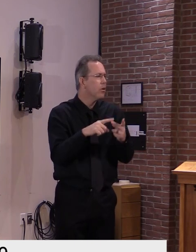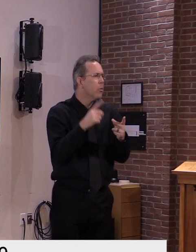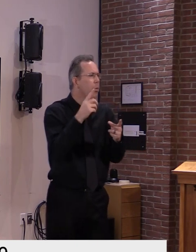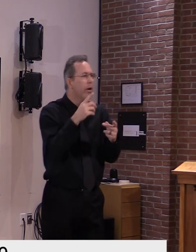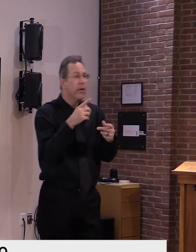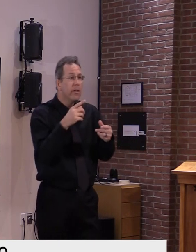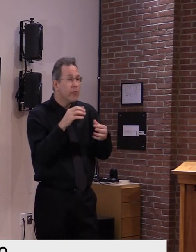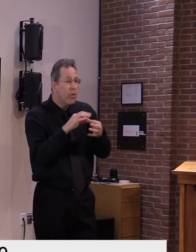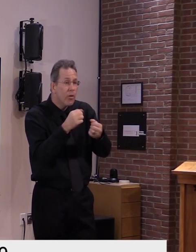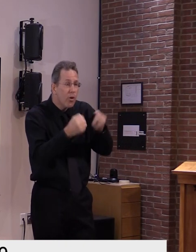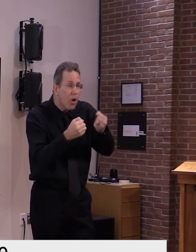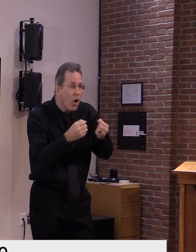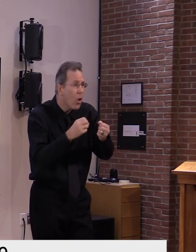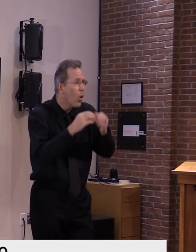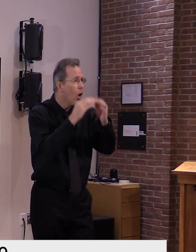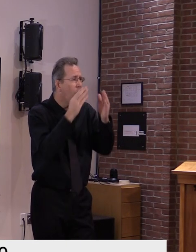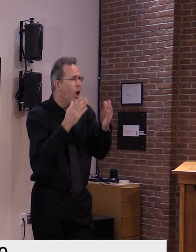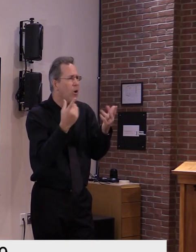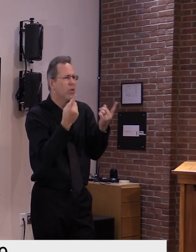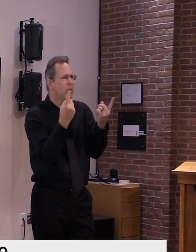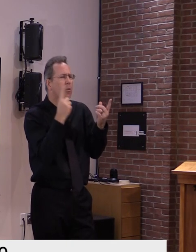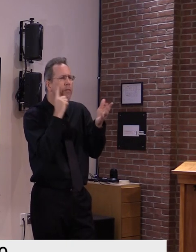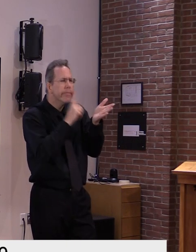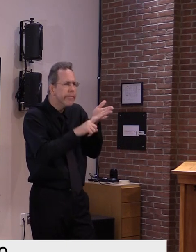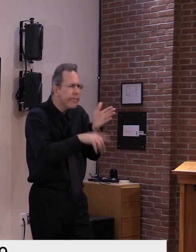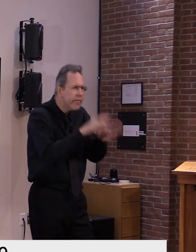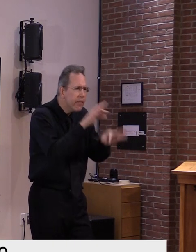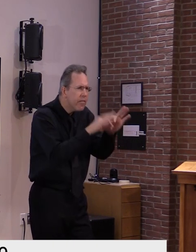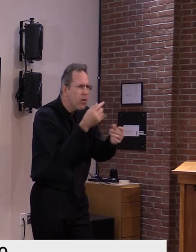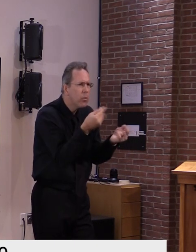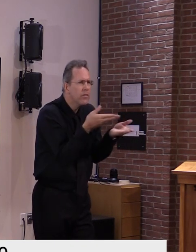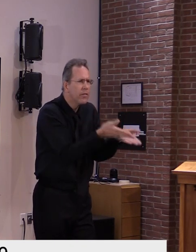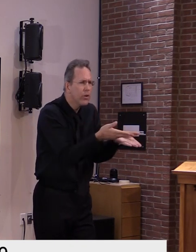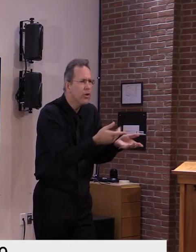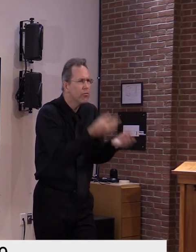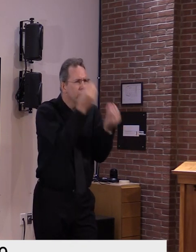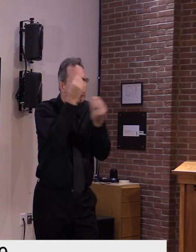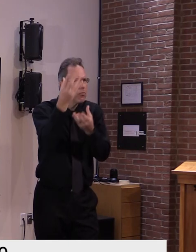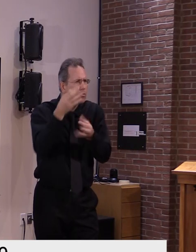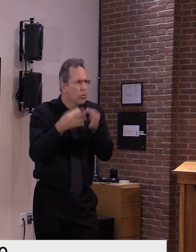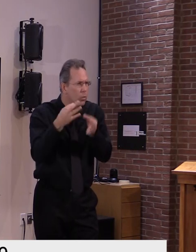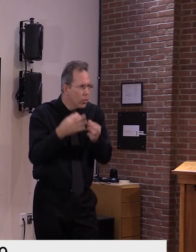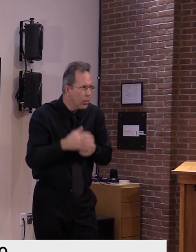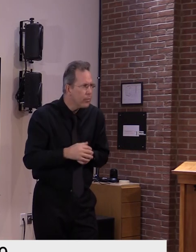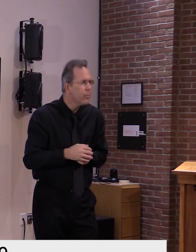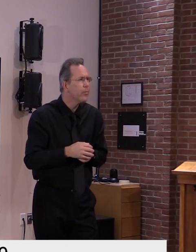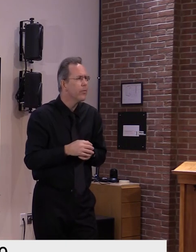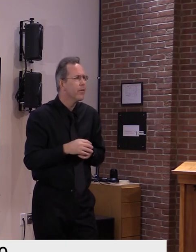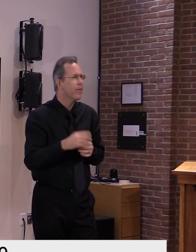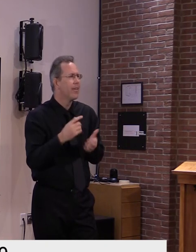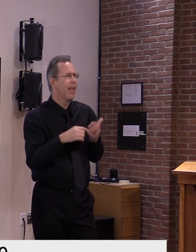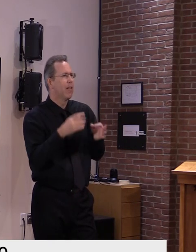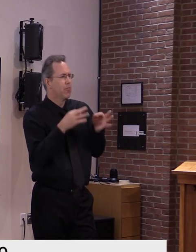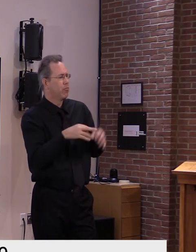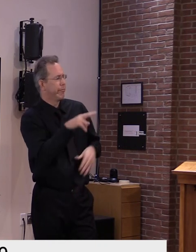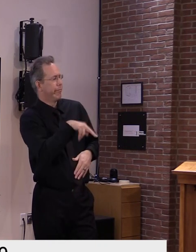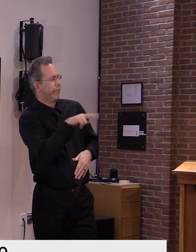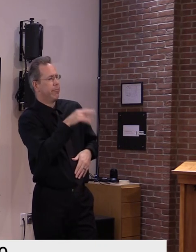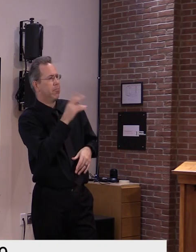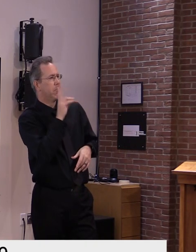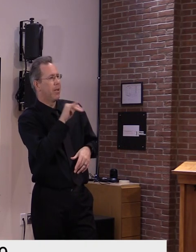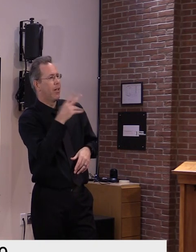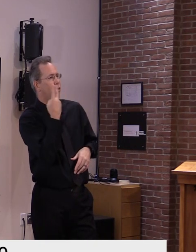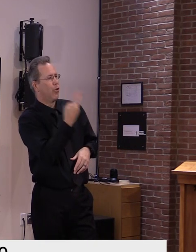high bar that you have to make a direct nexus to the tracking being evidence of the crime. It's a